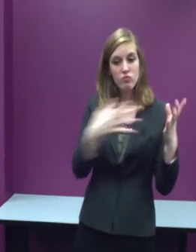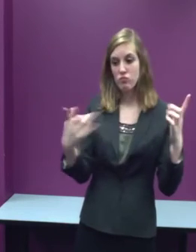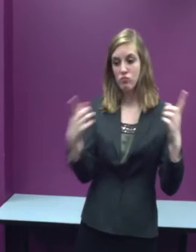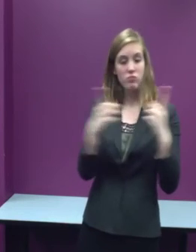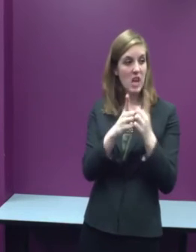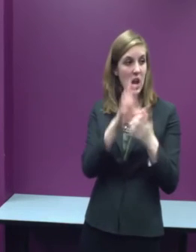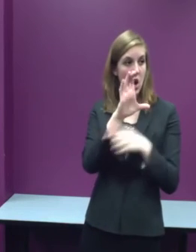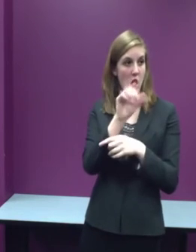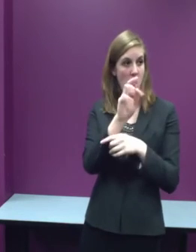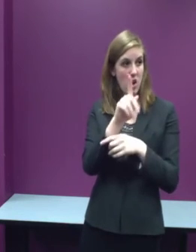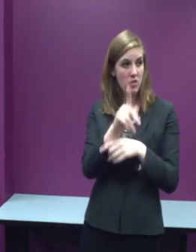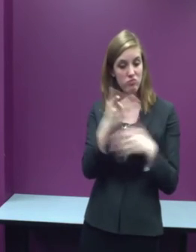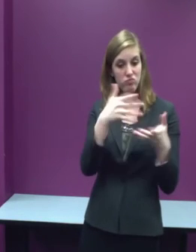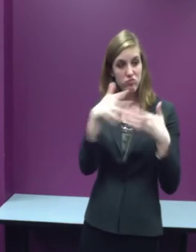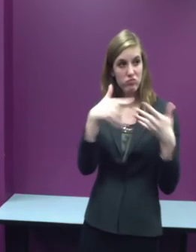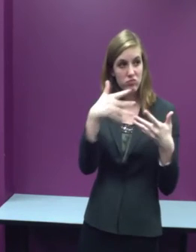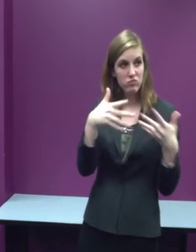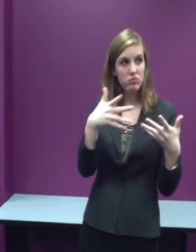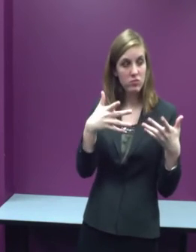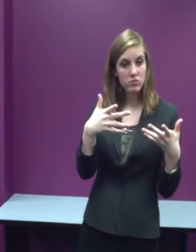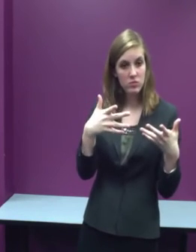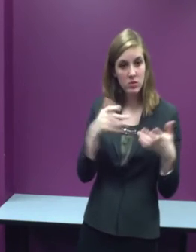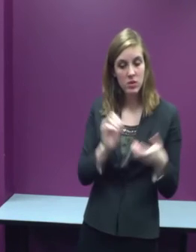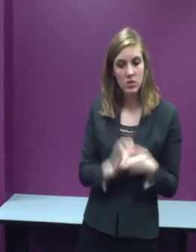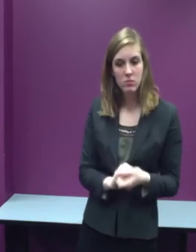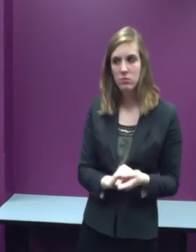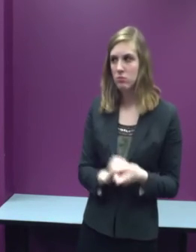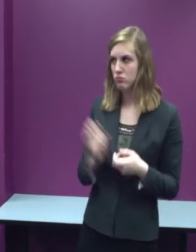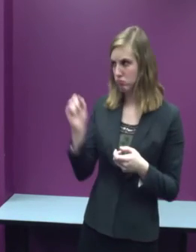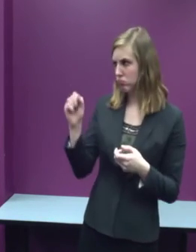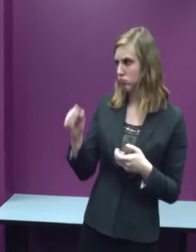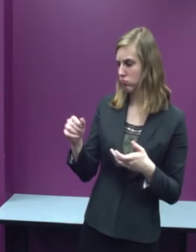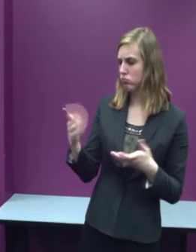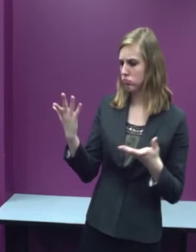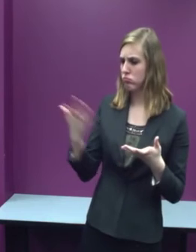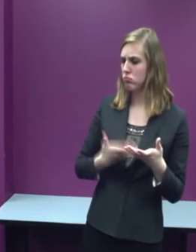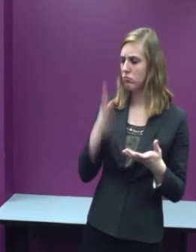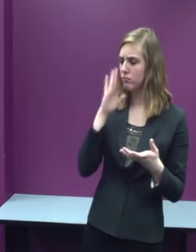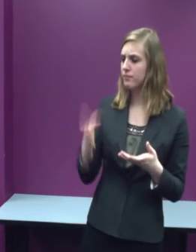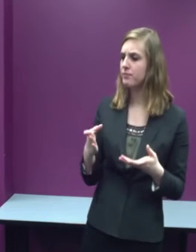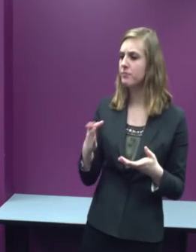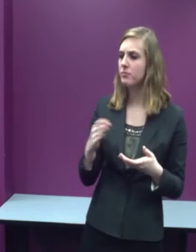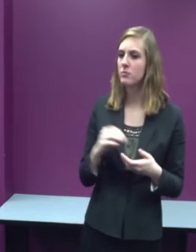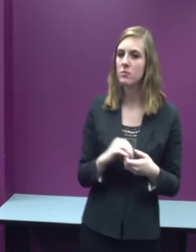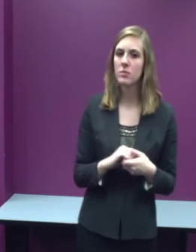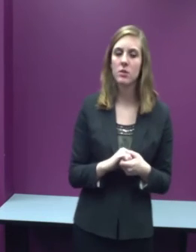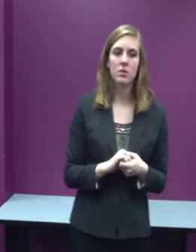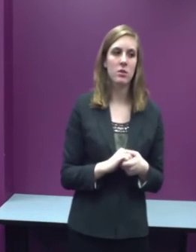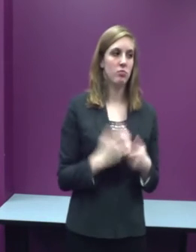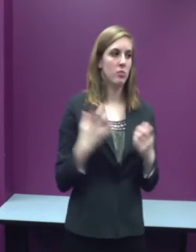Once again, the fate of the entire expedition was in the hands of native people who had never seen strangers like these